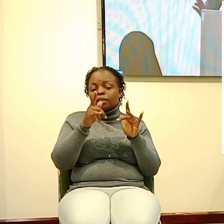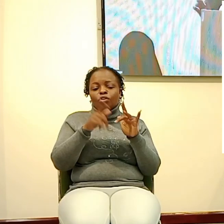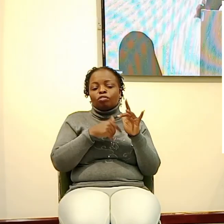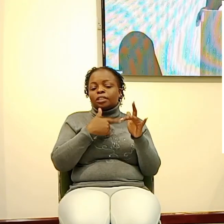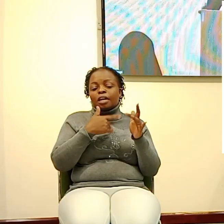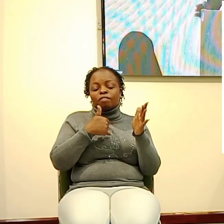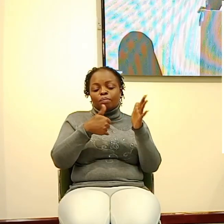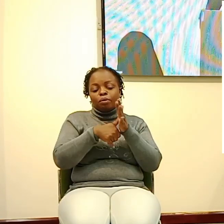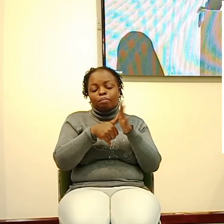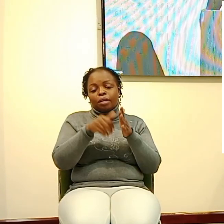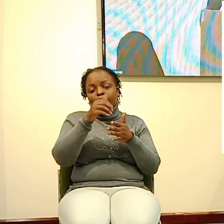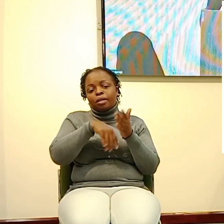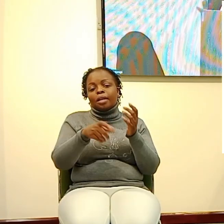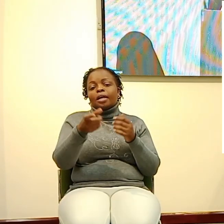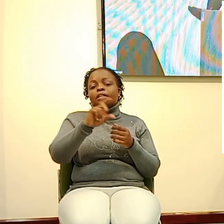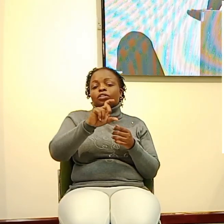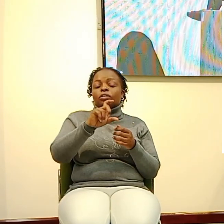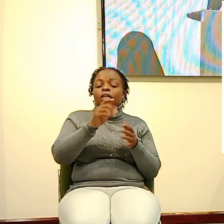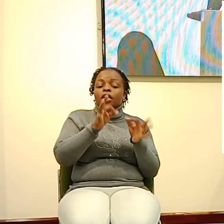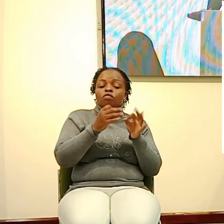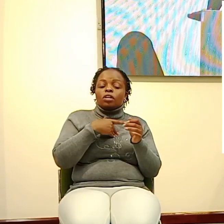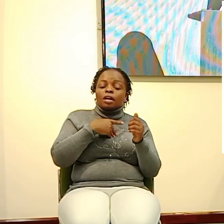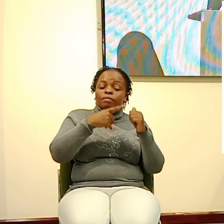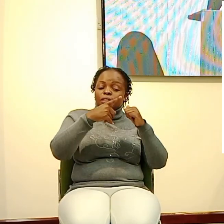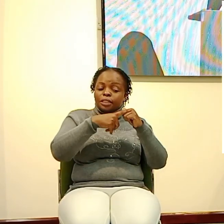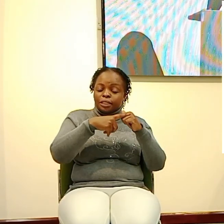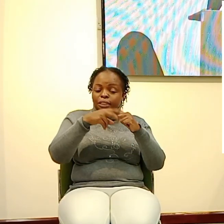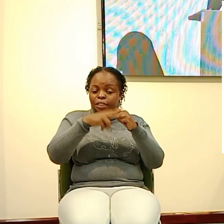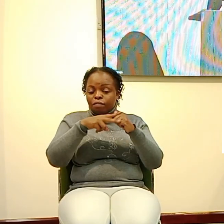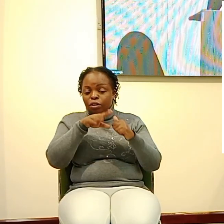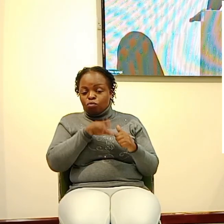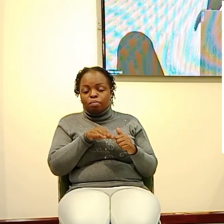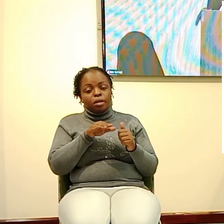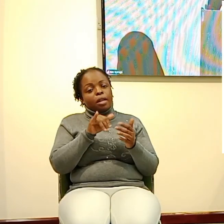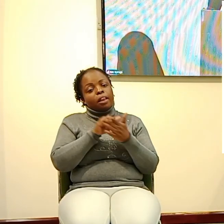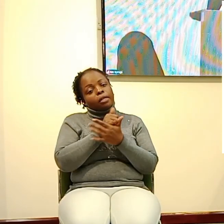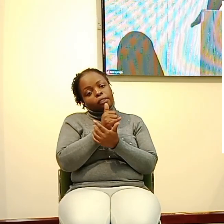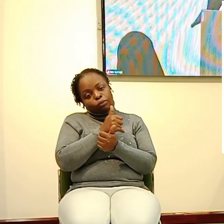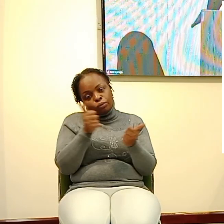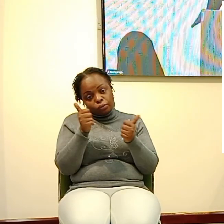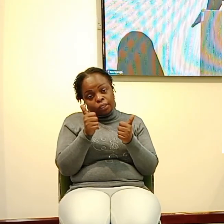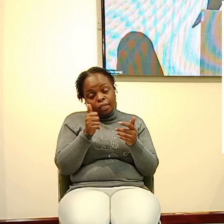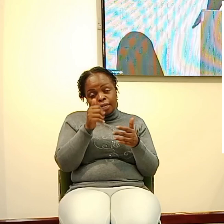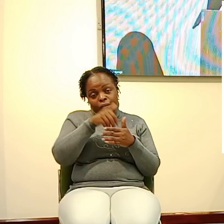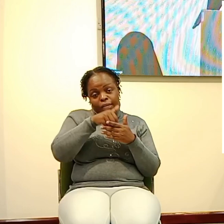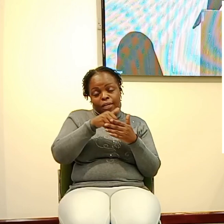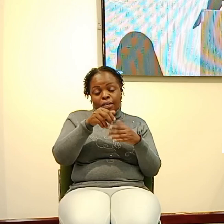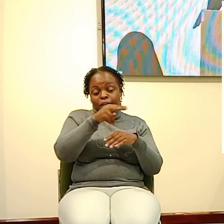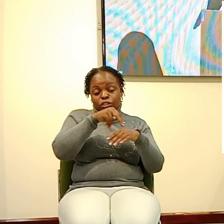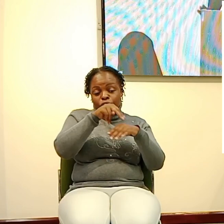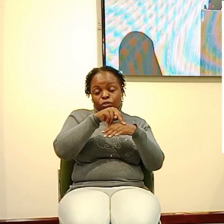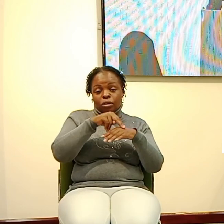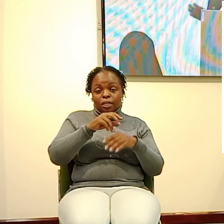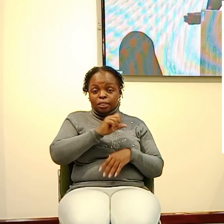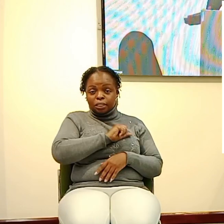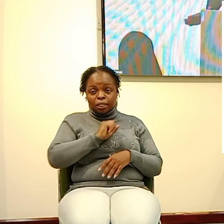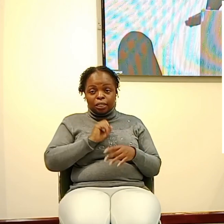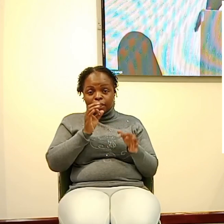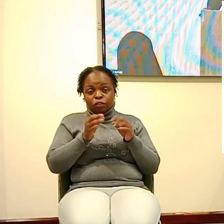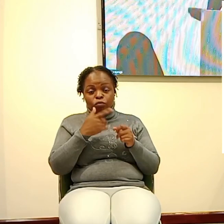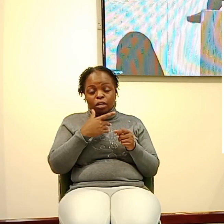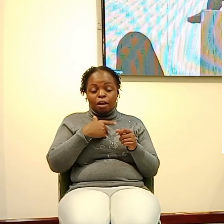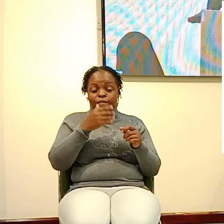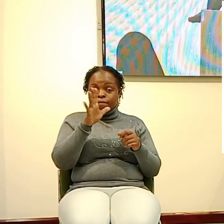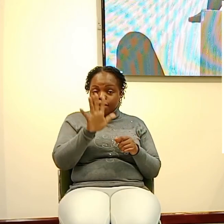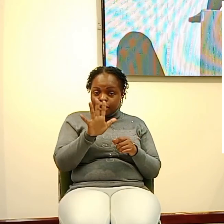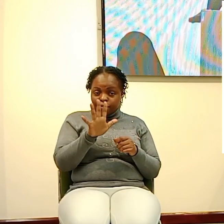of 64 women, we are home and dry, okay? In the National Senate, if we get 5, we are home and